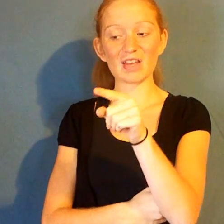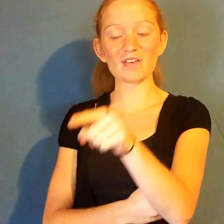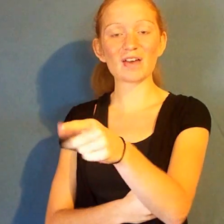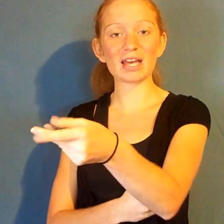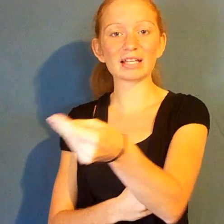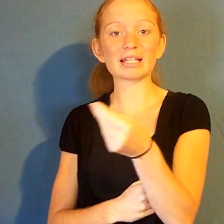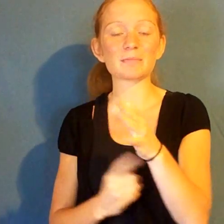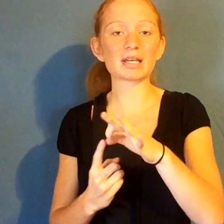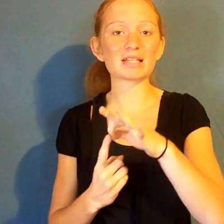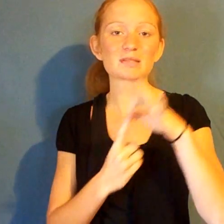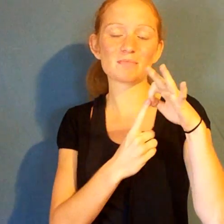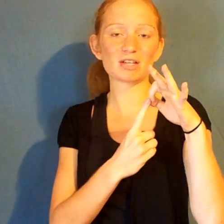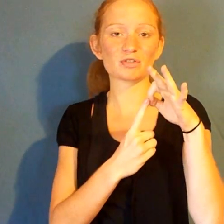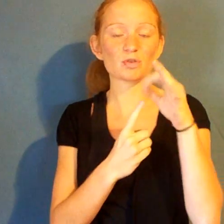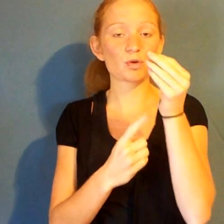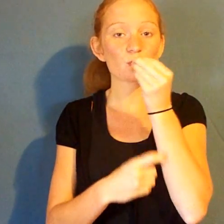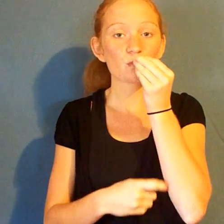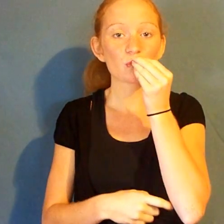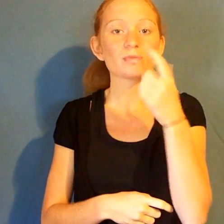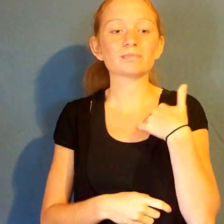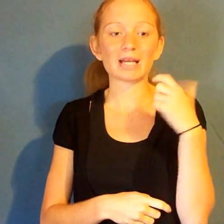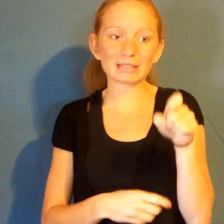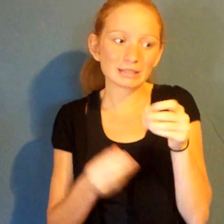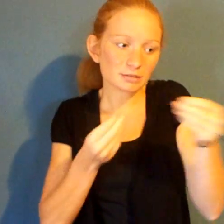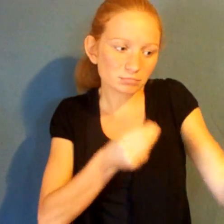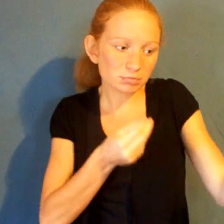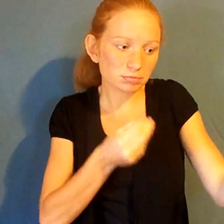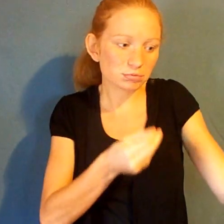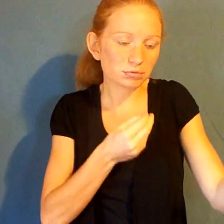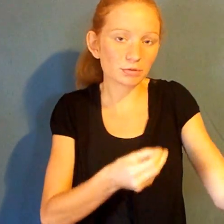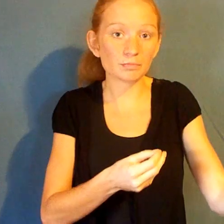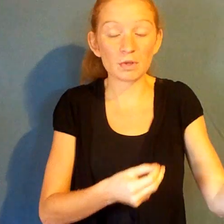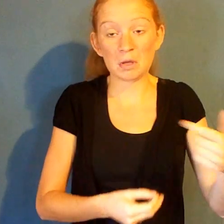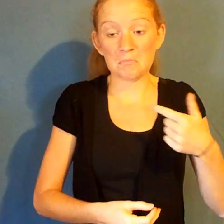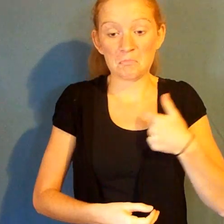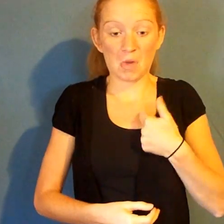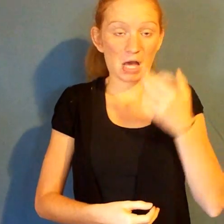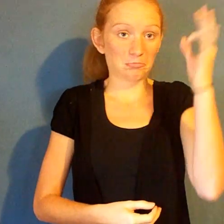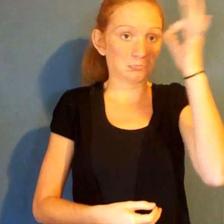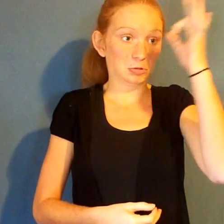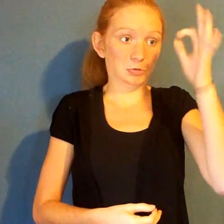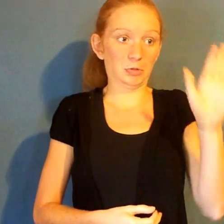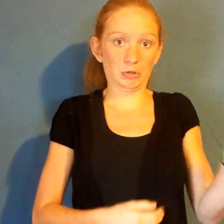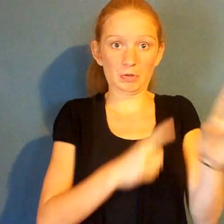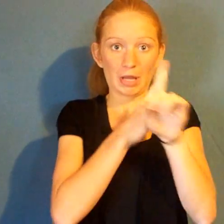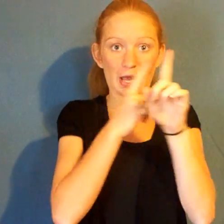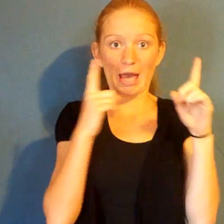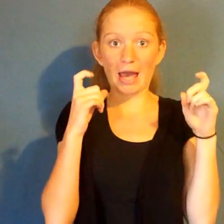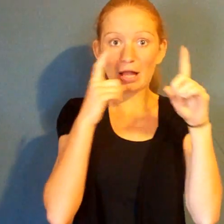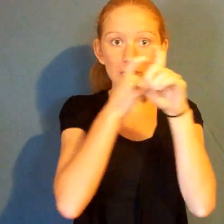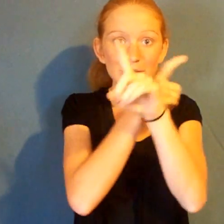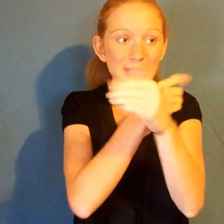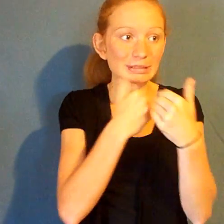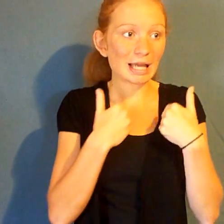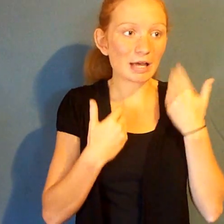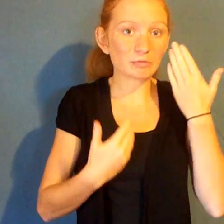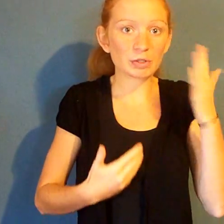veterinarian because we weren't sure what her allergies were because obviously the dog can't tell you what their allergies are. Despite all this, she was a happy little girl,